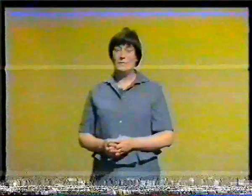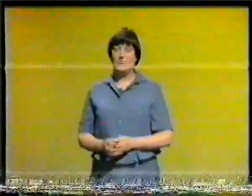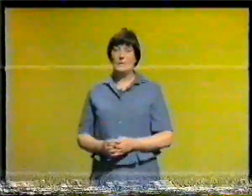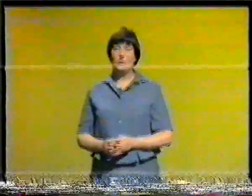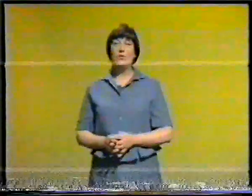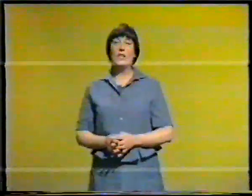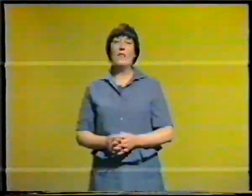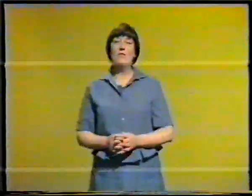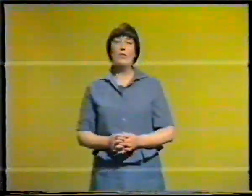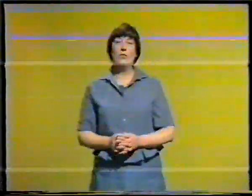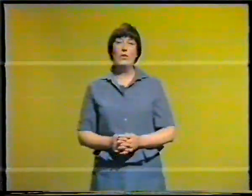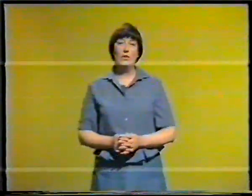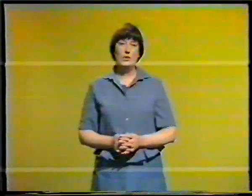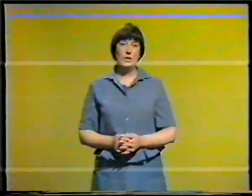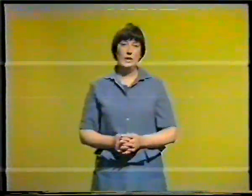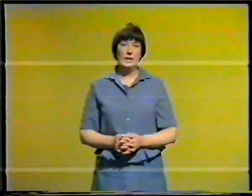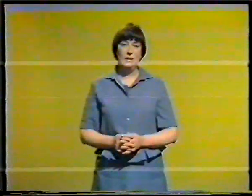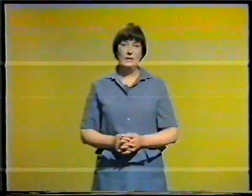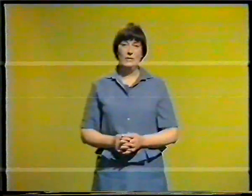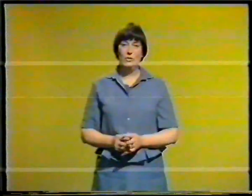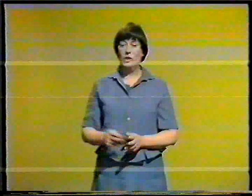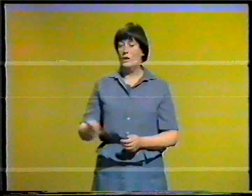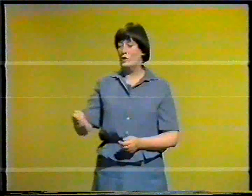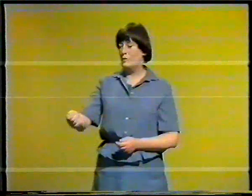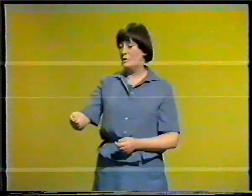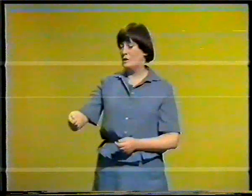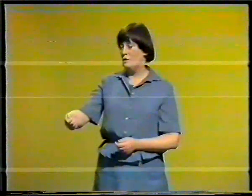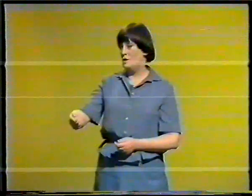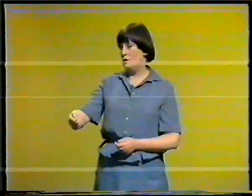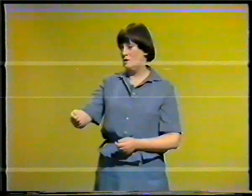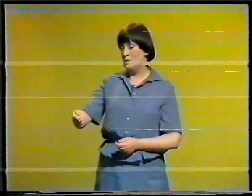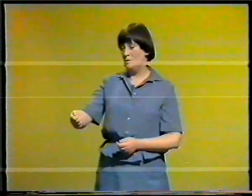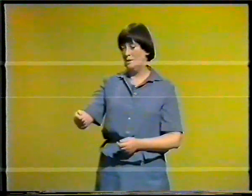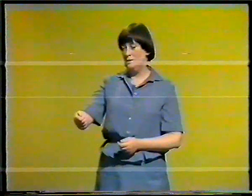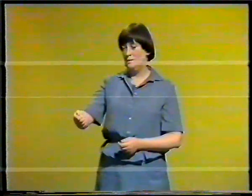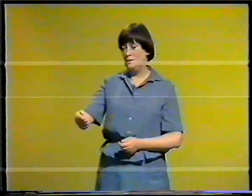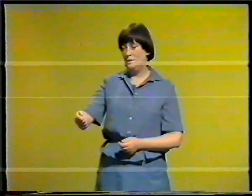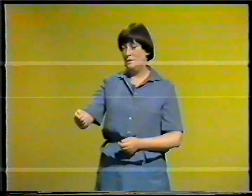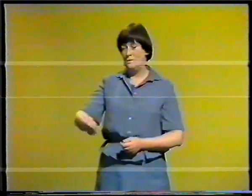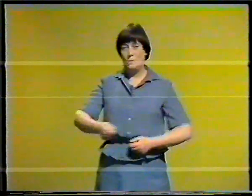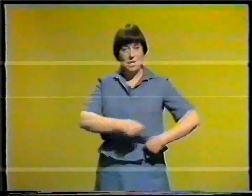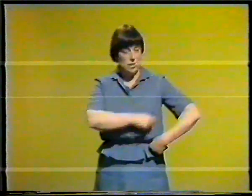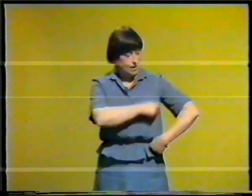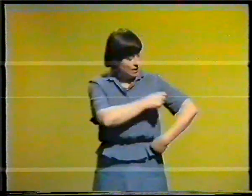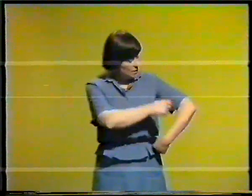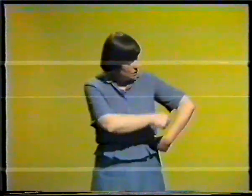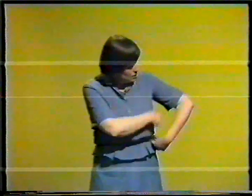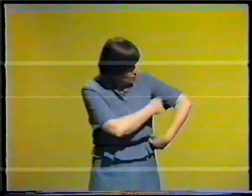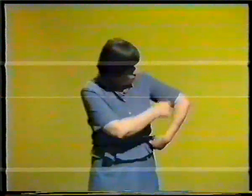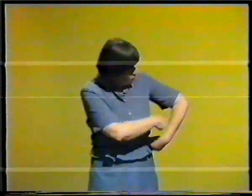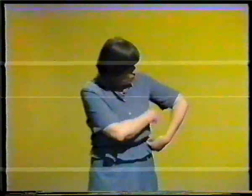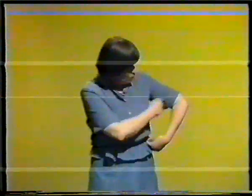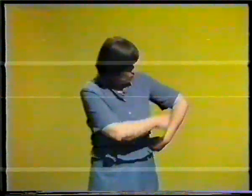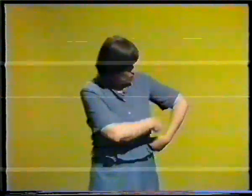There are two signs for cooking. For cooking on top of the stove, then use this one. For baking cakes, then use that one.